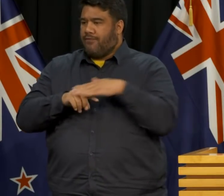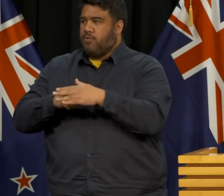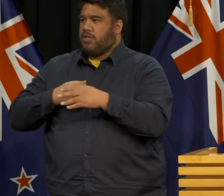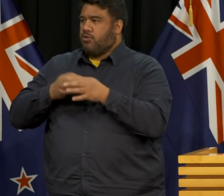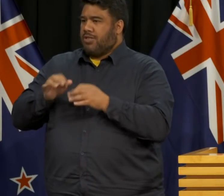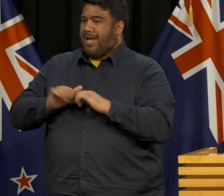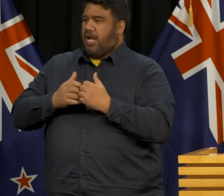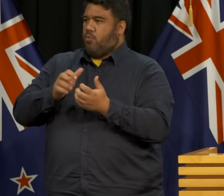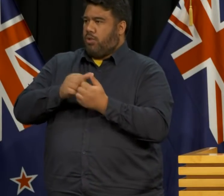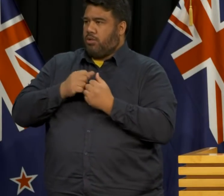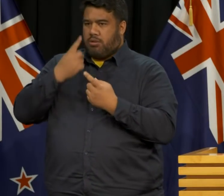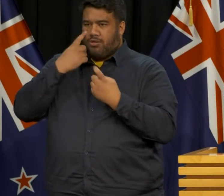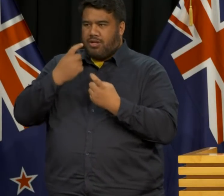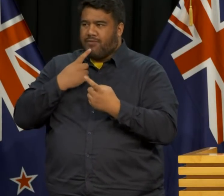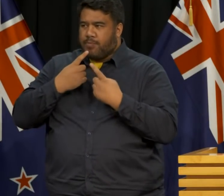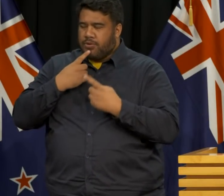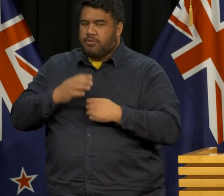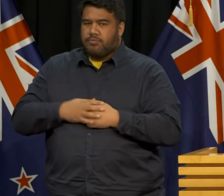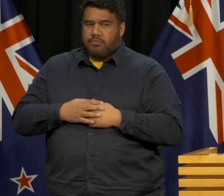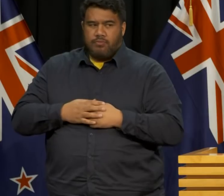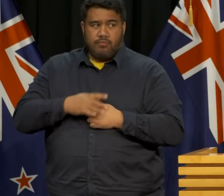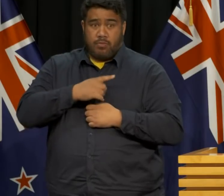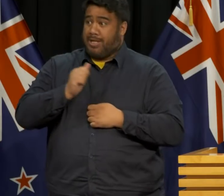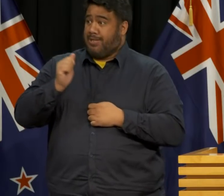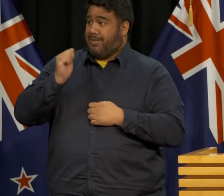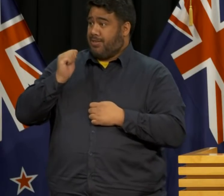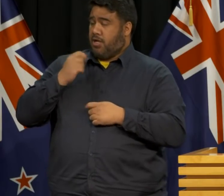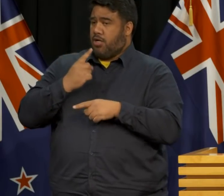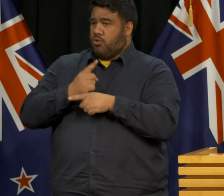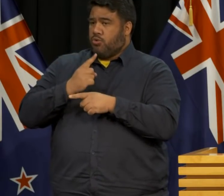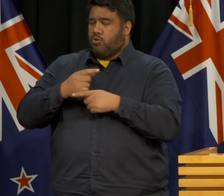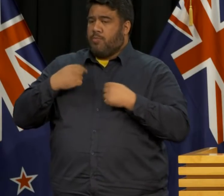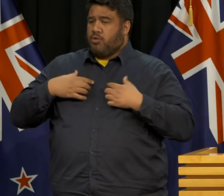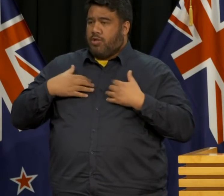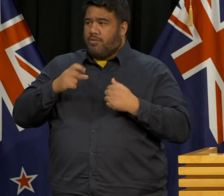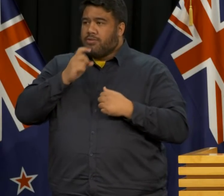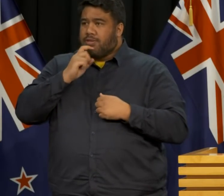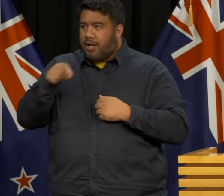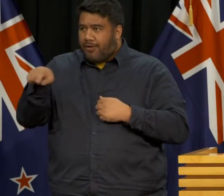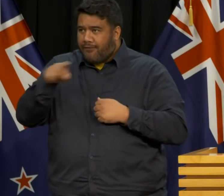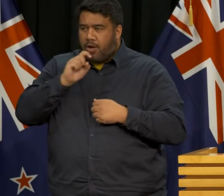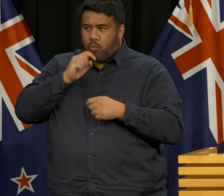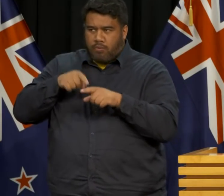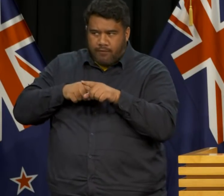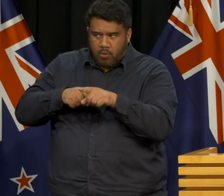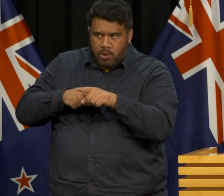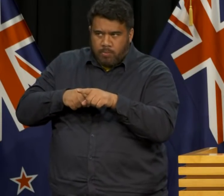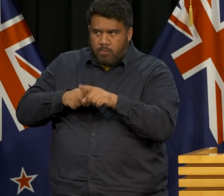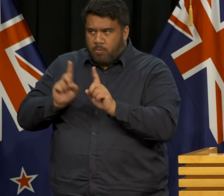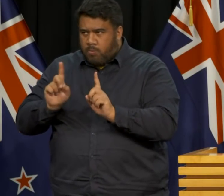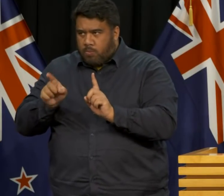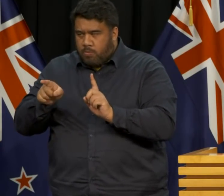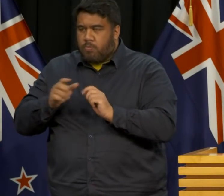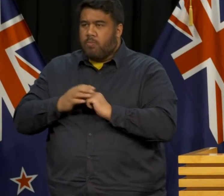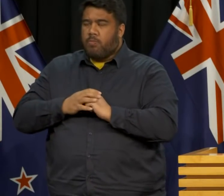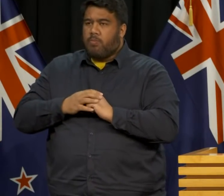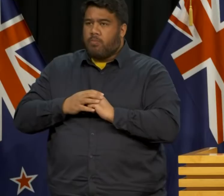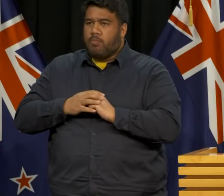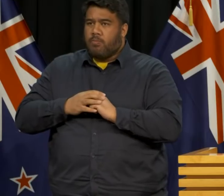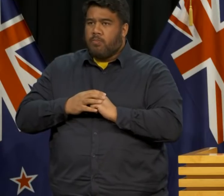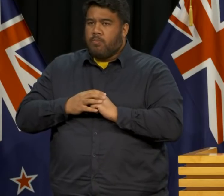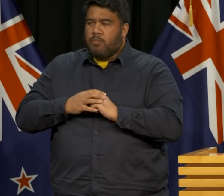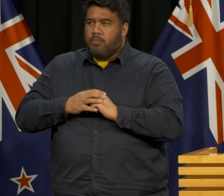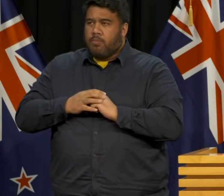certainly check that with health officials. I had that conversation with them yesterday, and I'll be following that up. It is important that they're